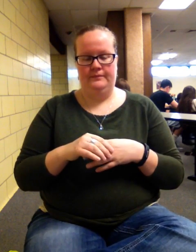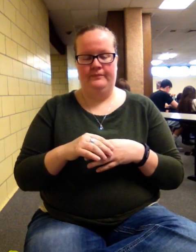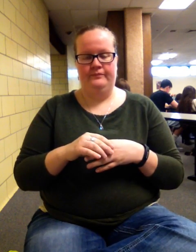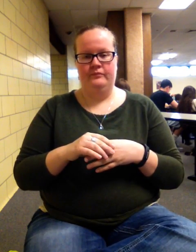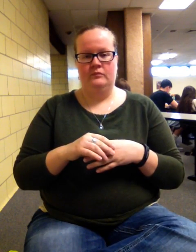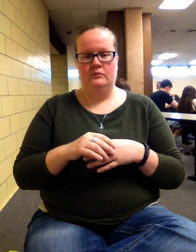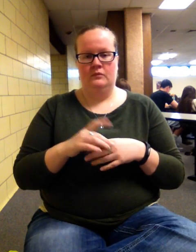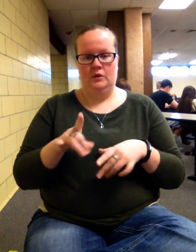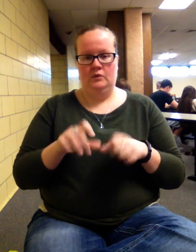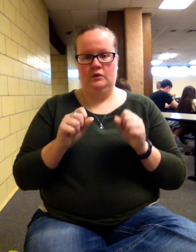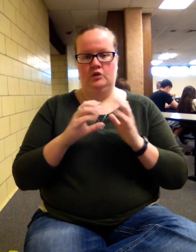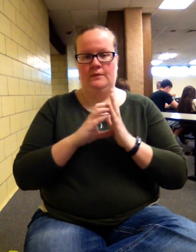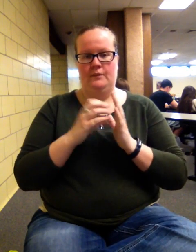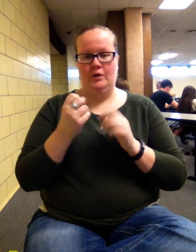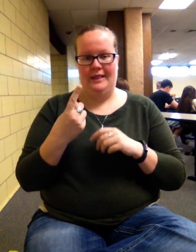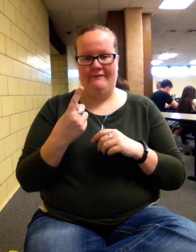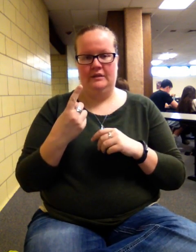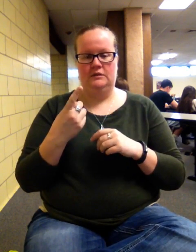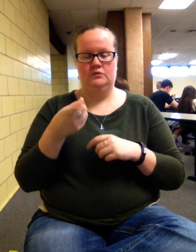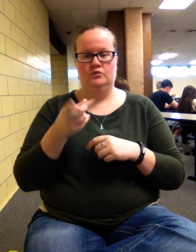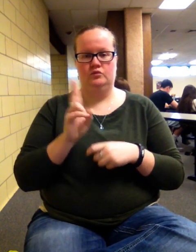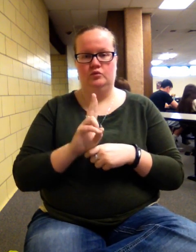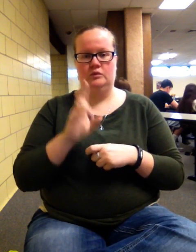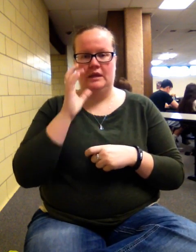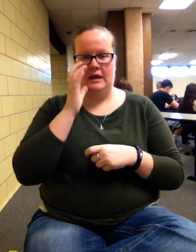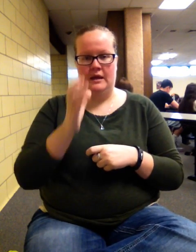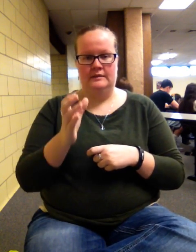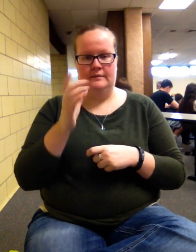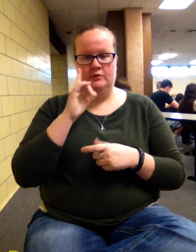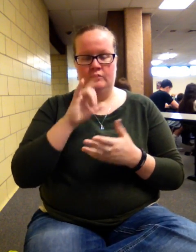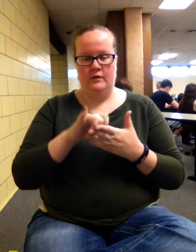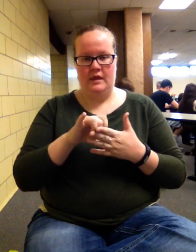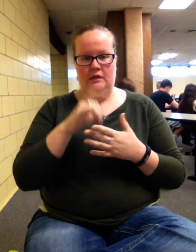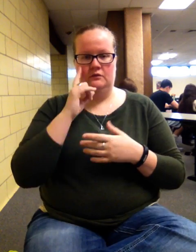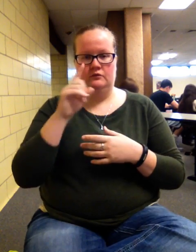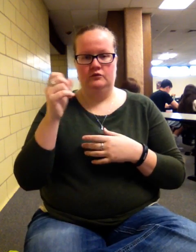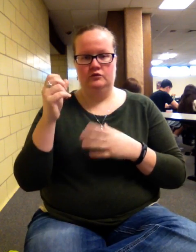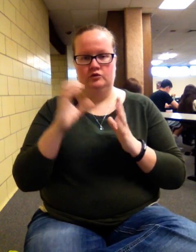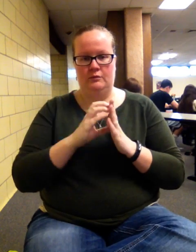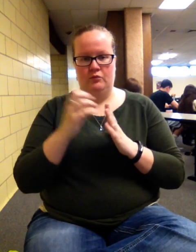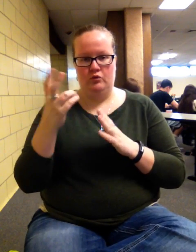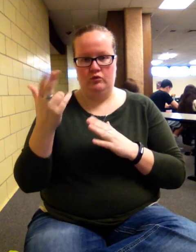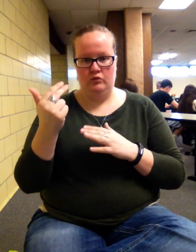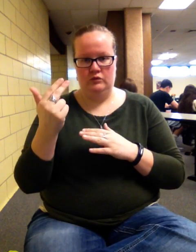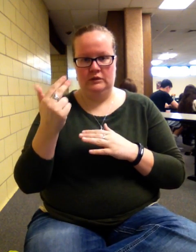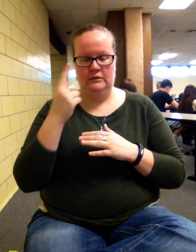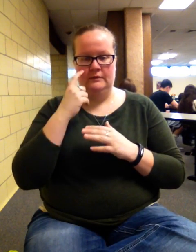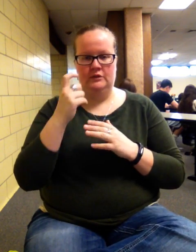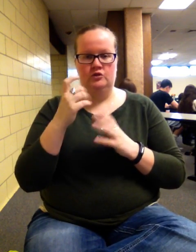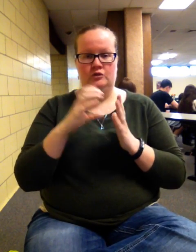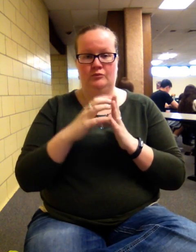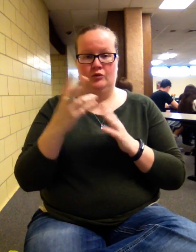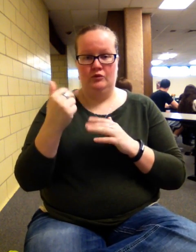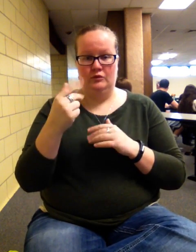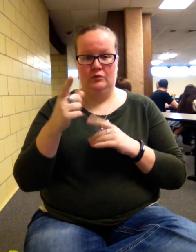take Chapter 11 and use the concept of Chapter 11 for Chapter 13, because Chapter 13 is where we're going to evaluate the fixed